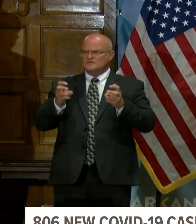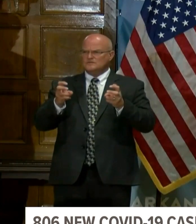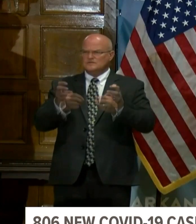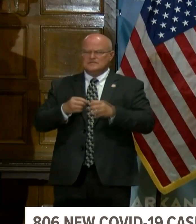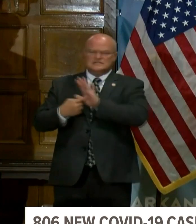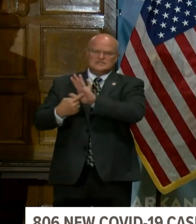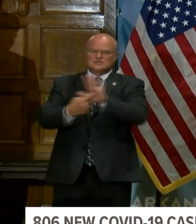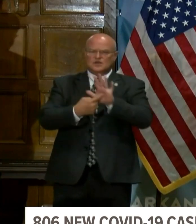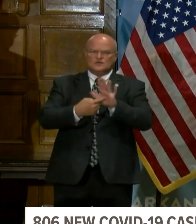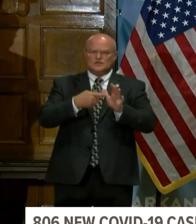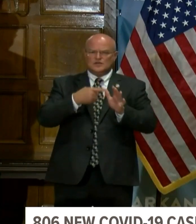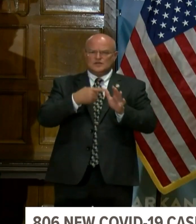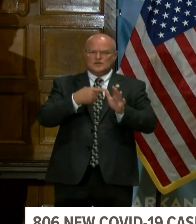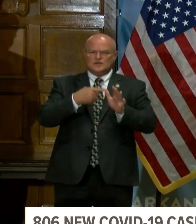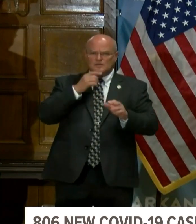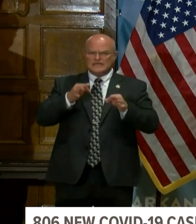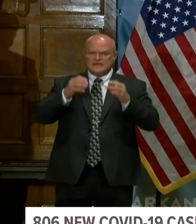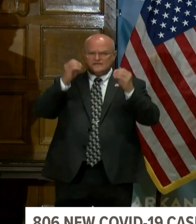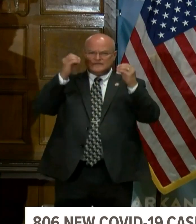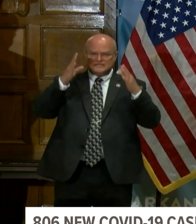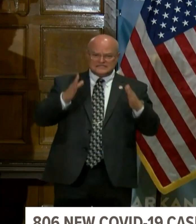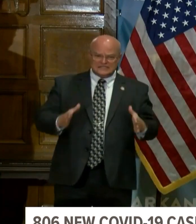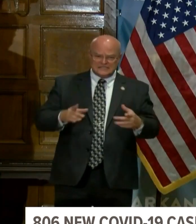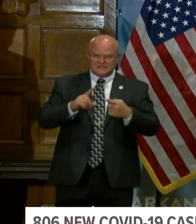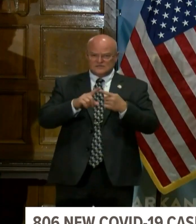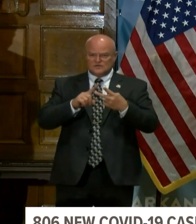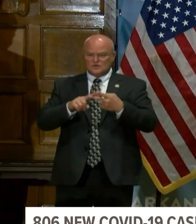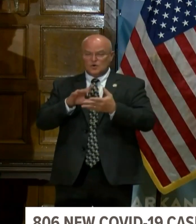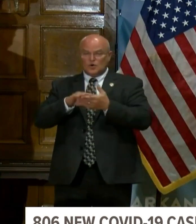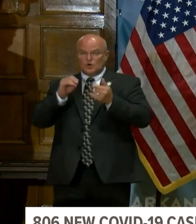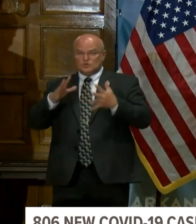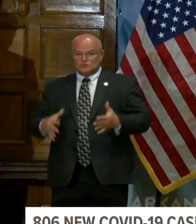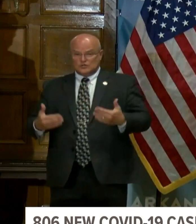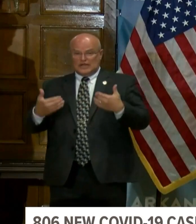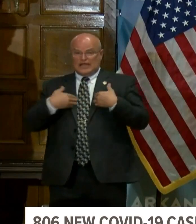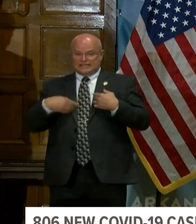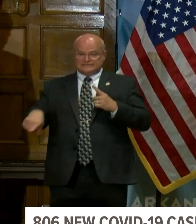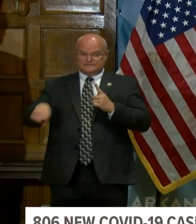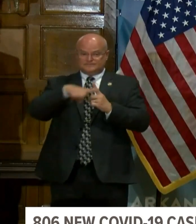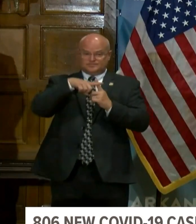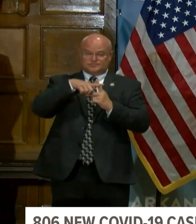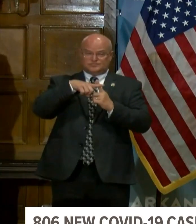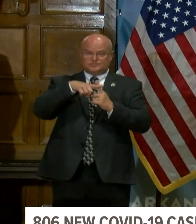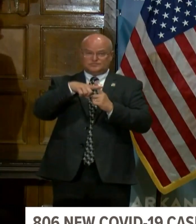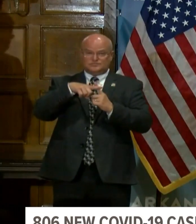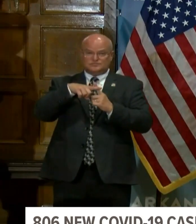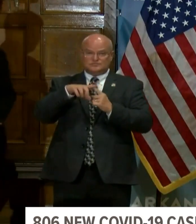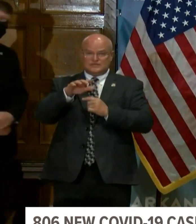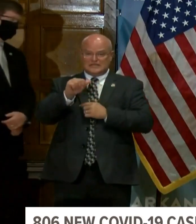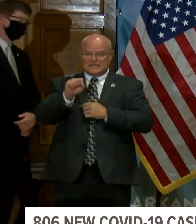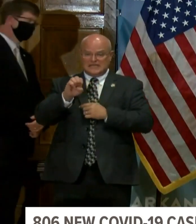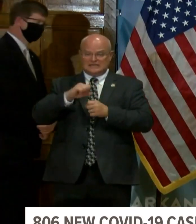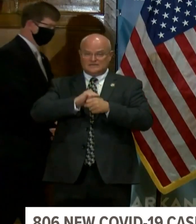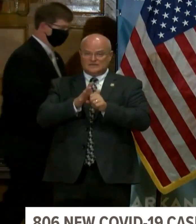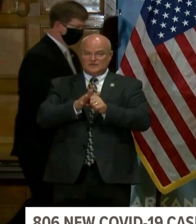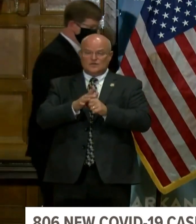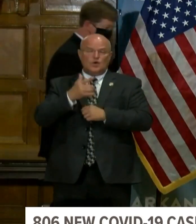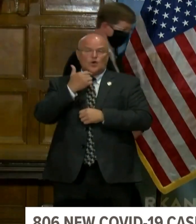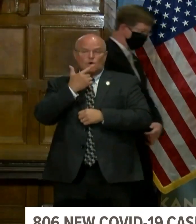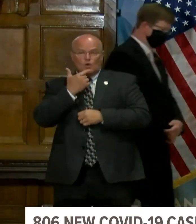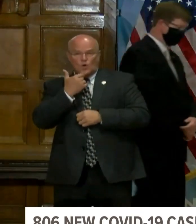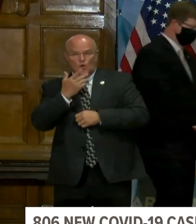public when a teacher or a student has a positive case? And who's going